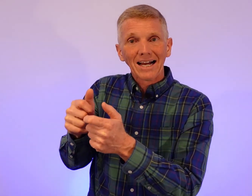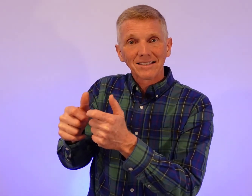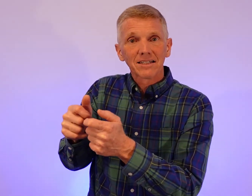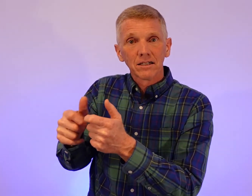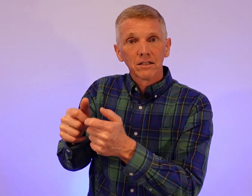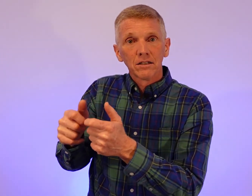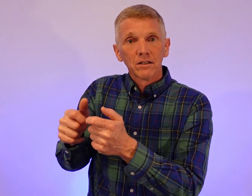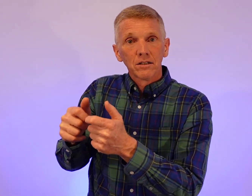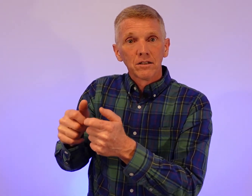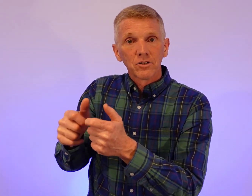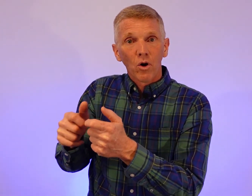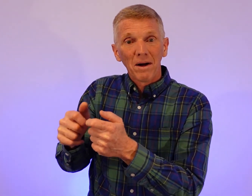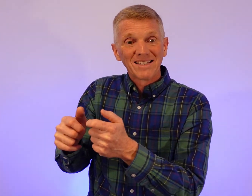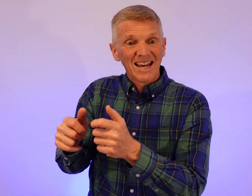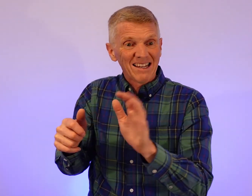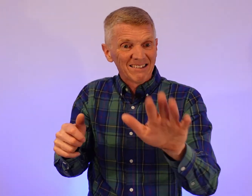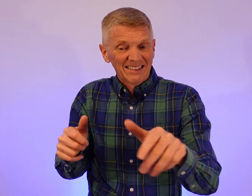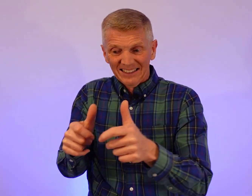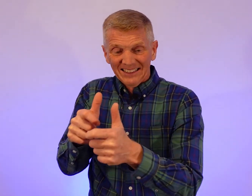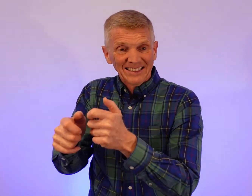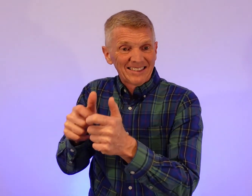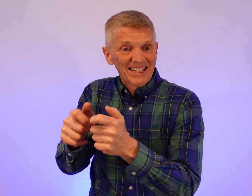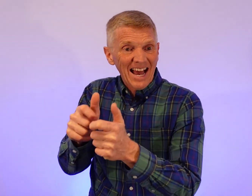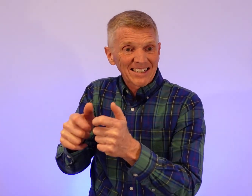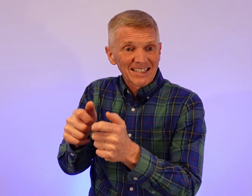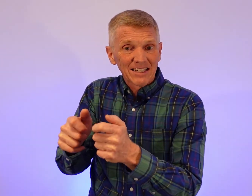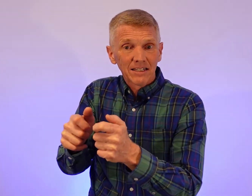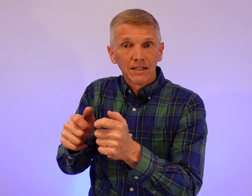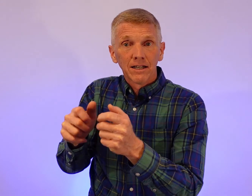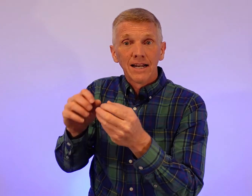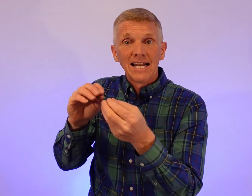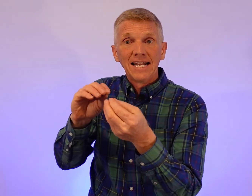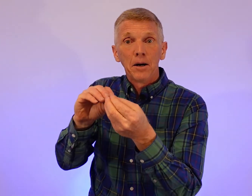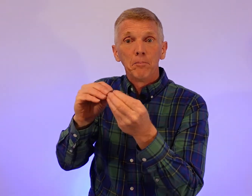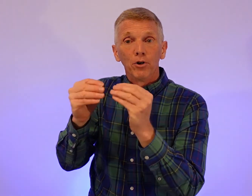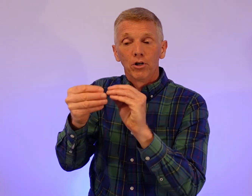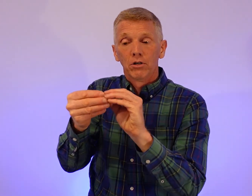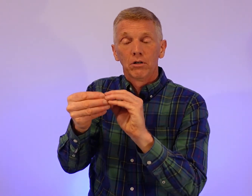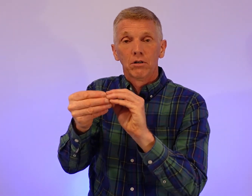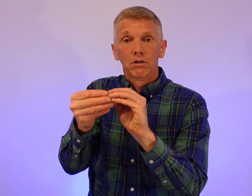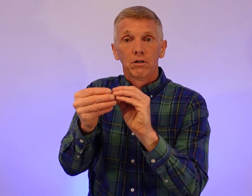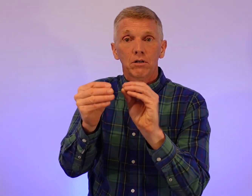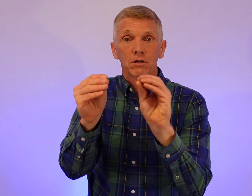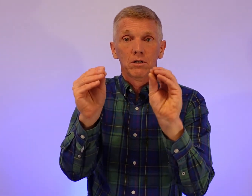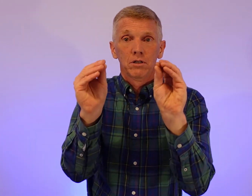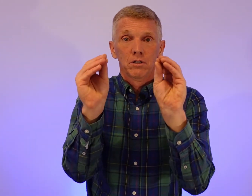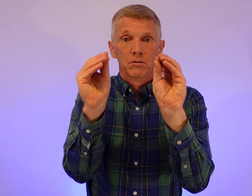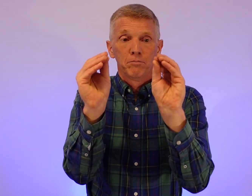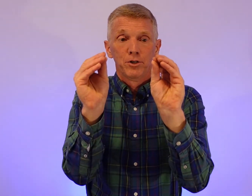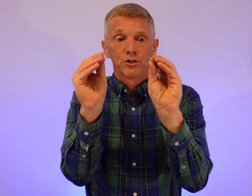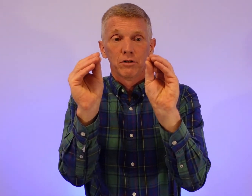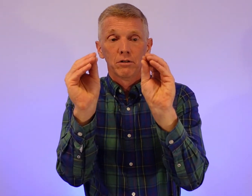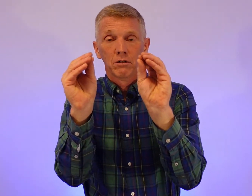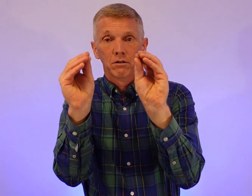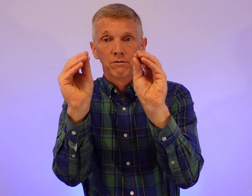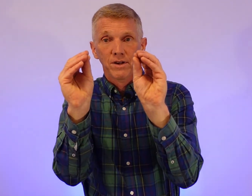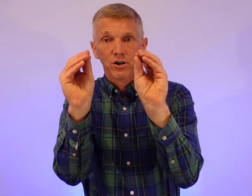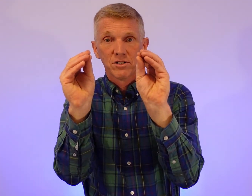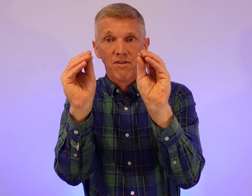text. So I might say text number. Put your fingers and the thumb